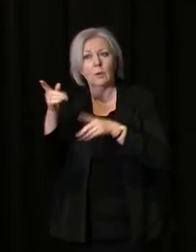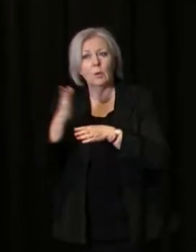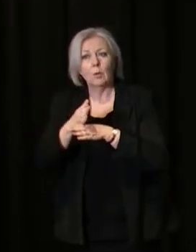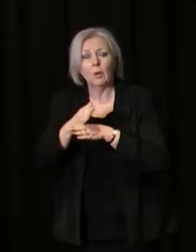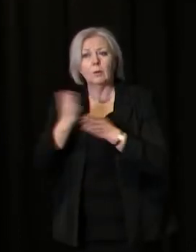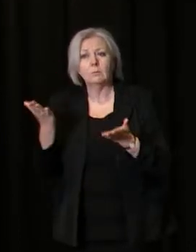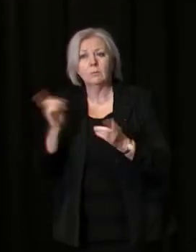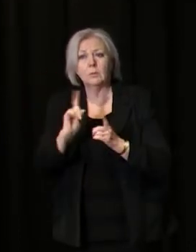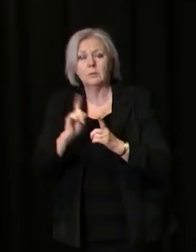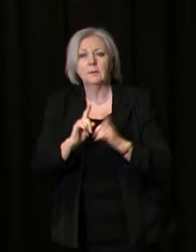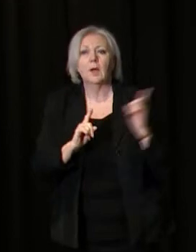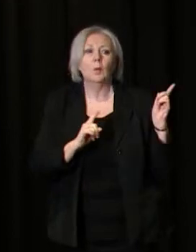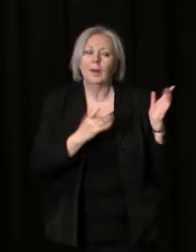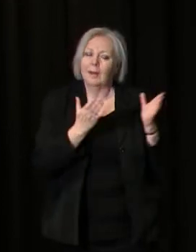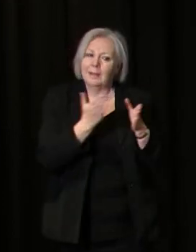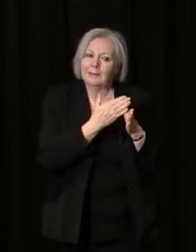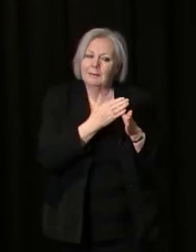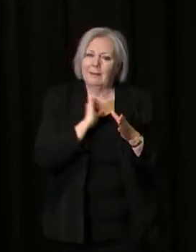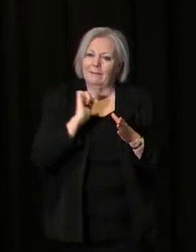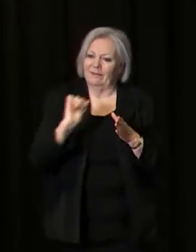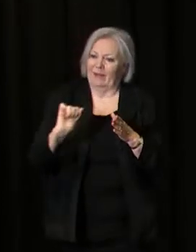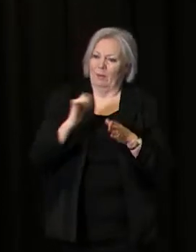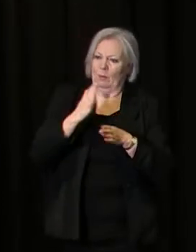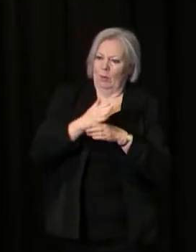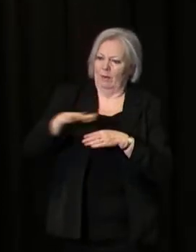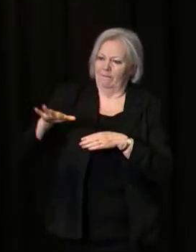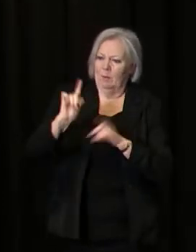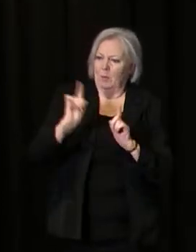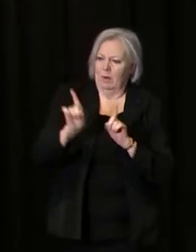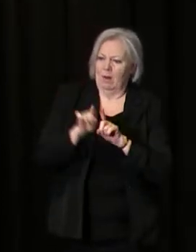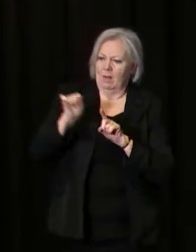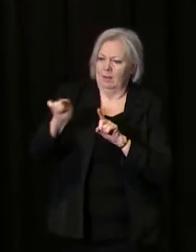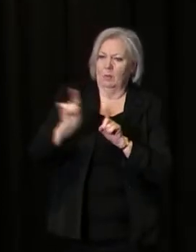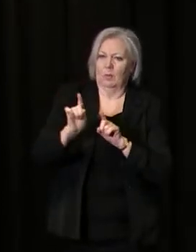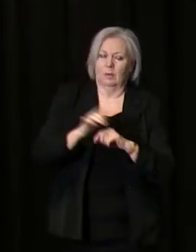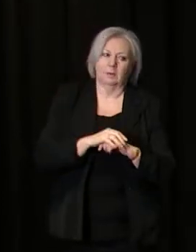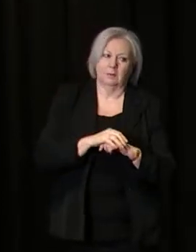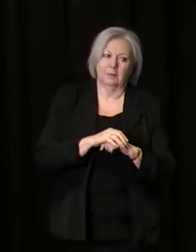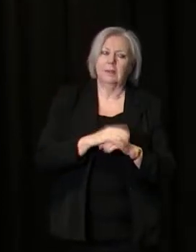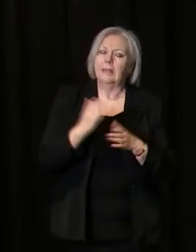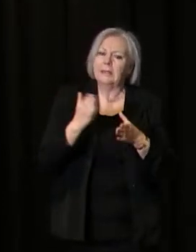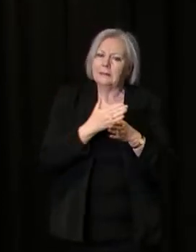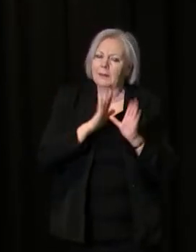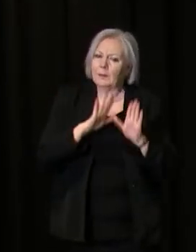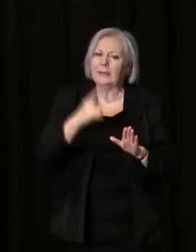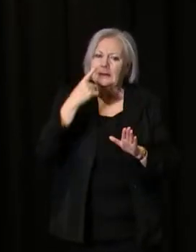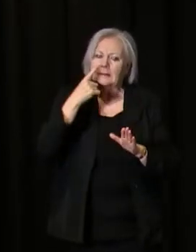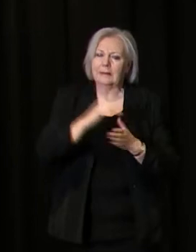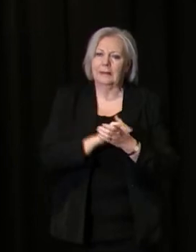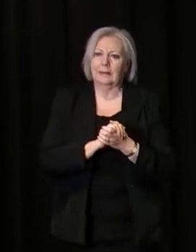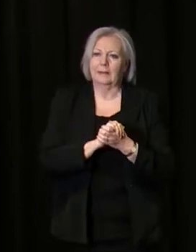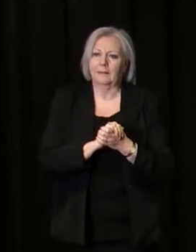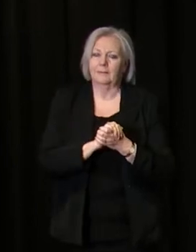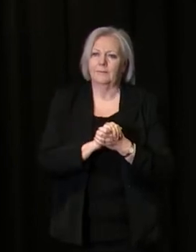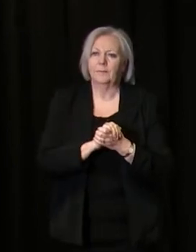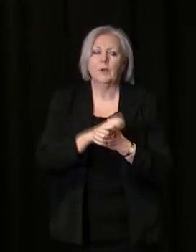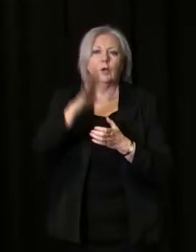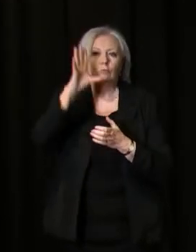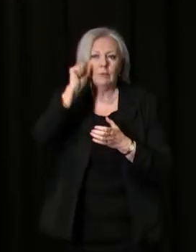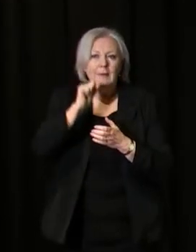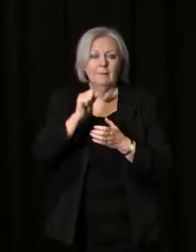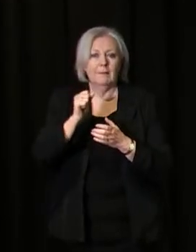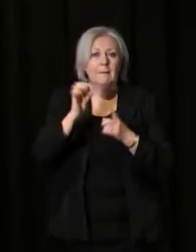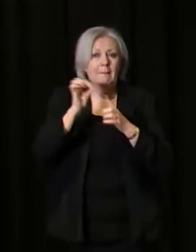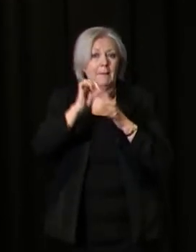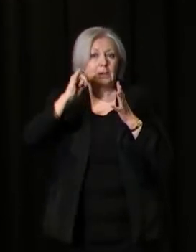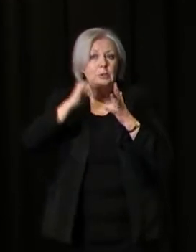it'll depend on the nature of the work. It'll depend on announcements that have not yet been made, for instance, in relation to the Victorian Public Service and what